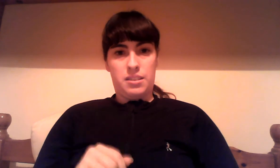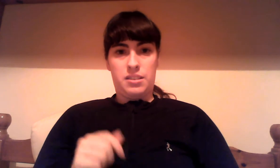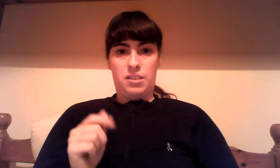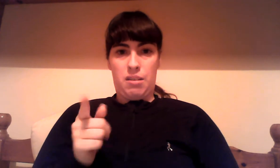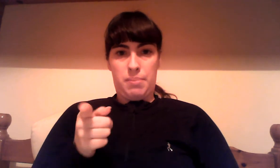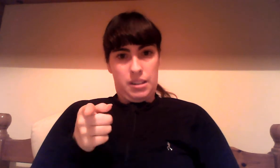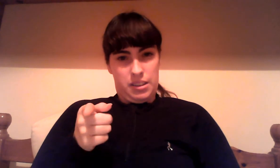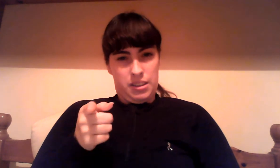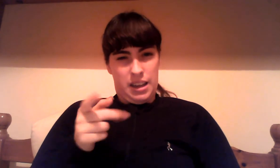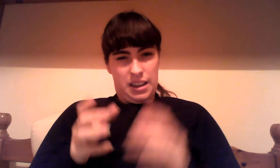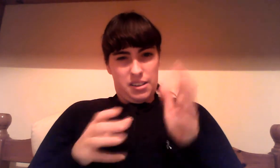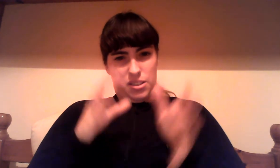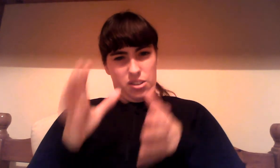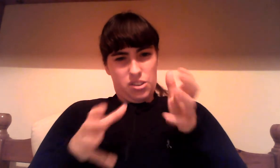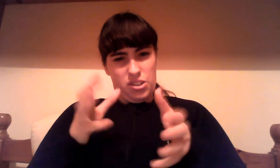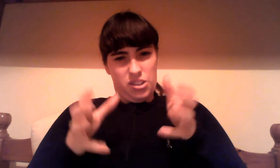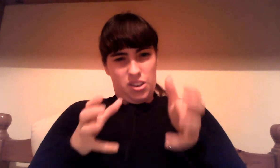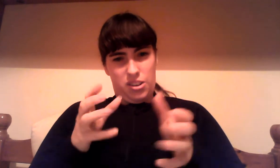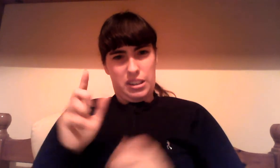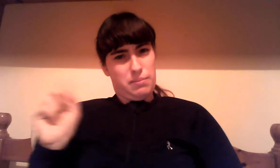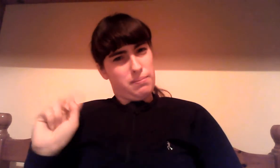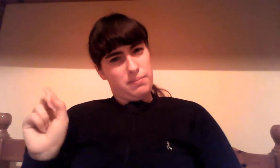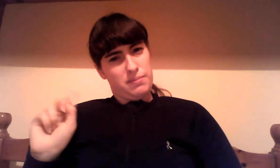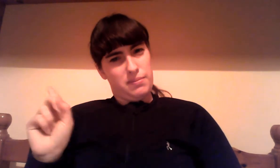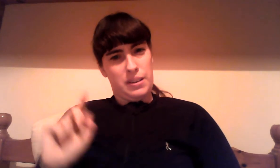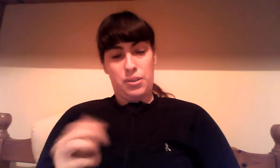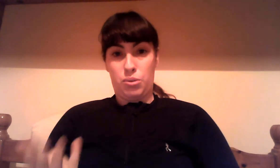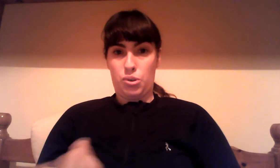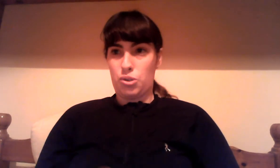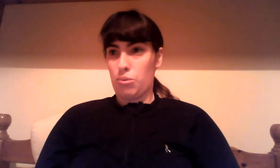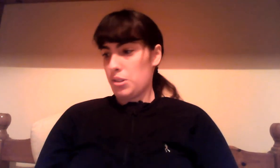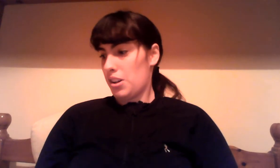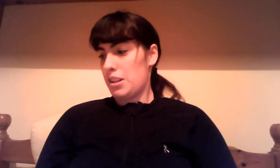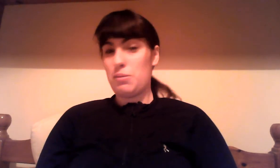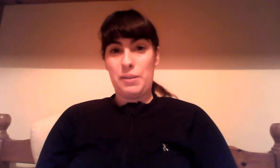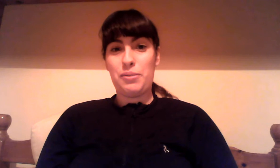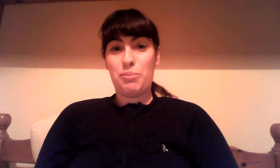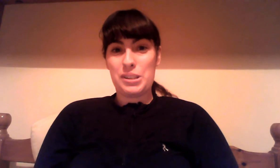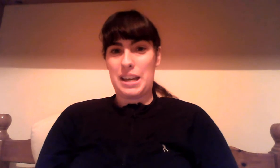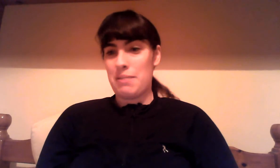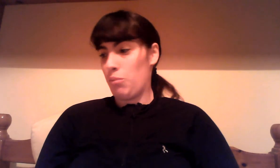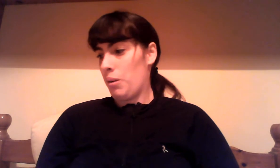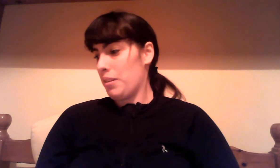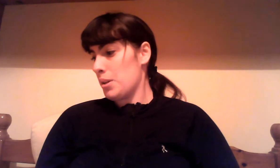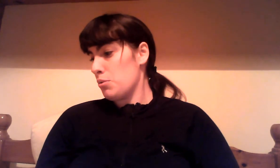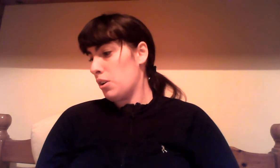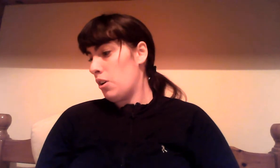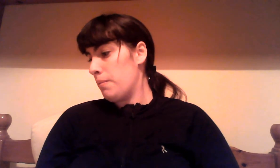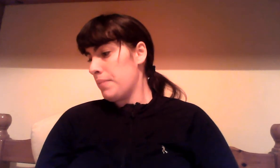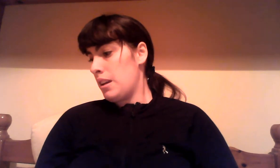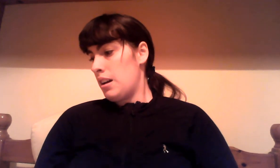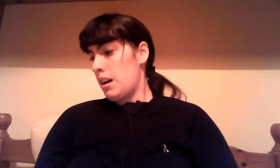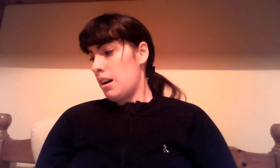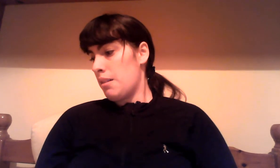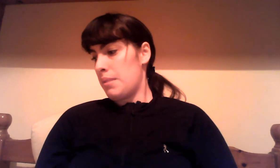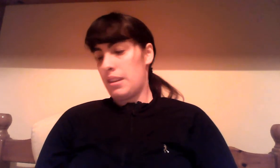so that would be like that sign, if you're not sure what a sign is, once again, one that we use a lot, um, and then